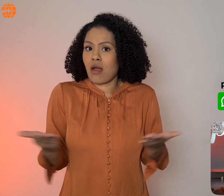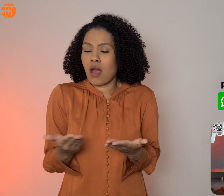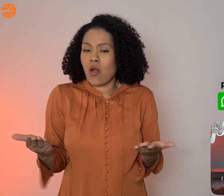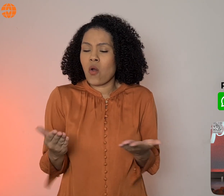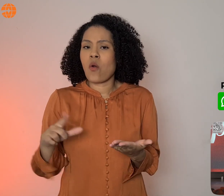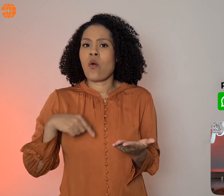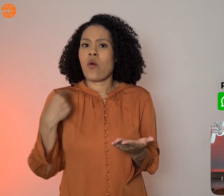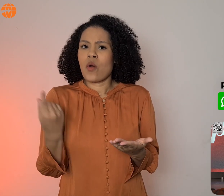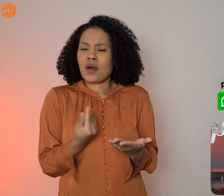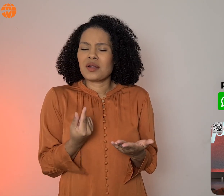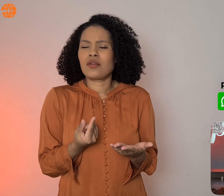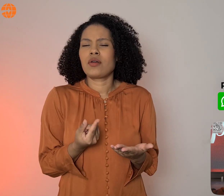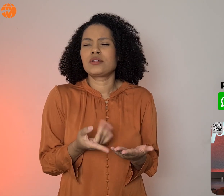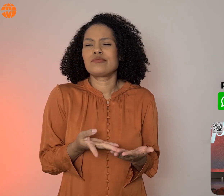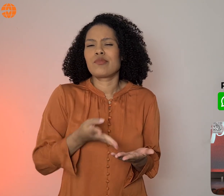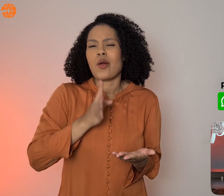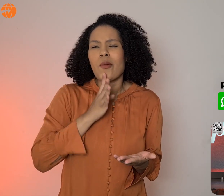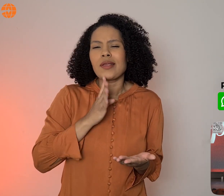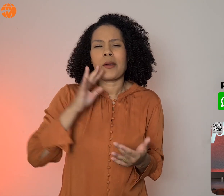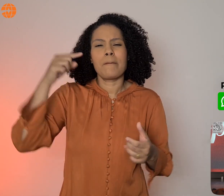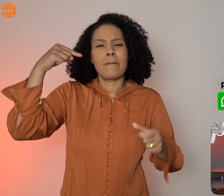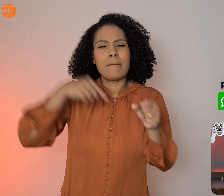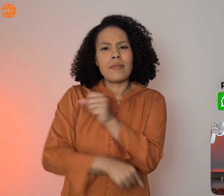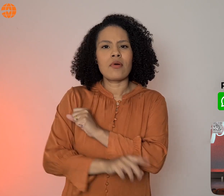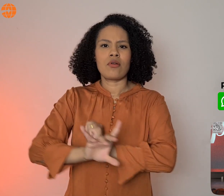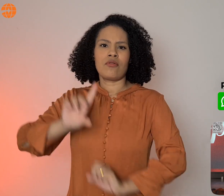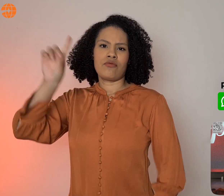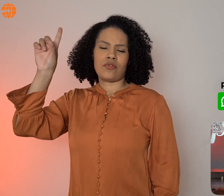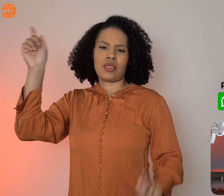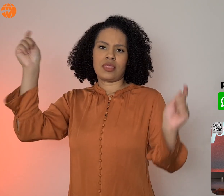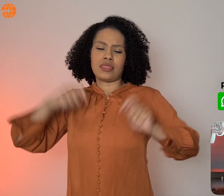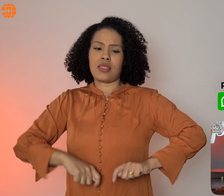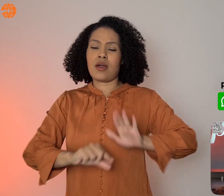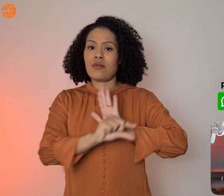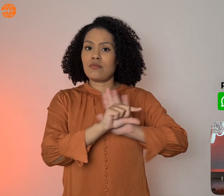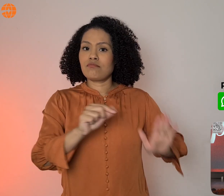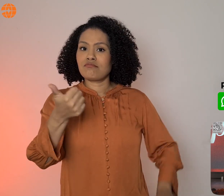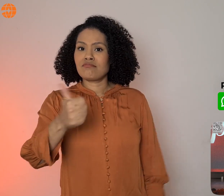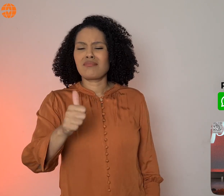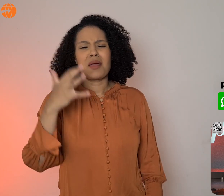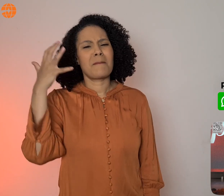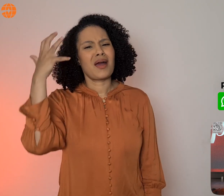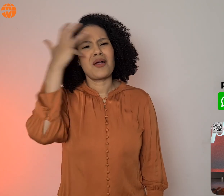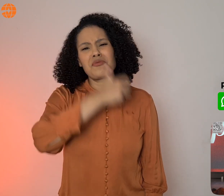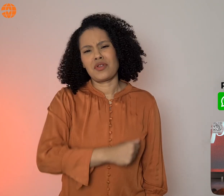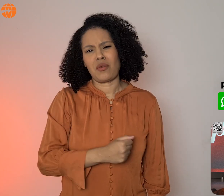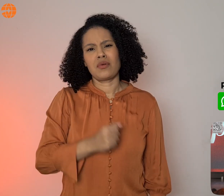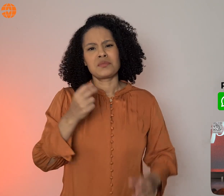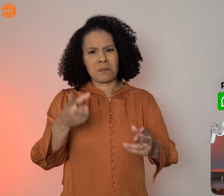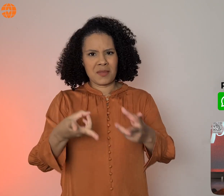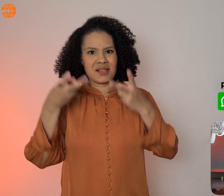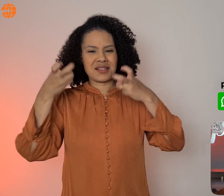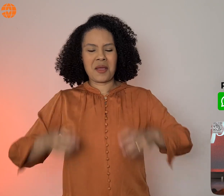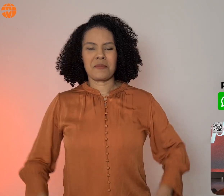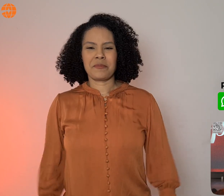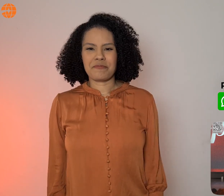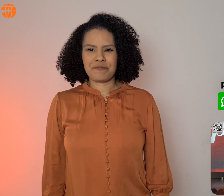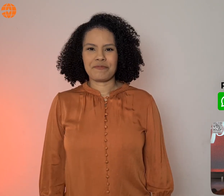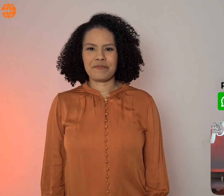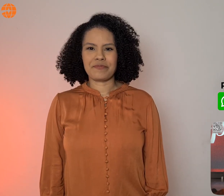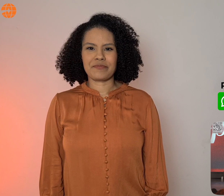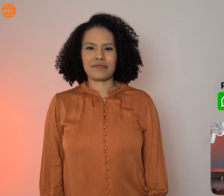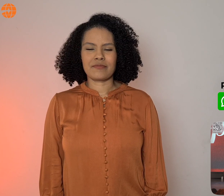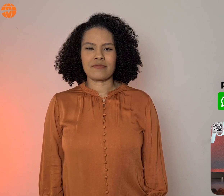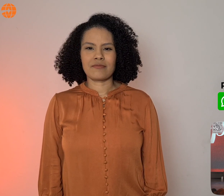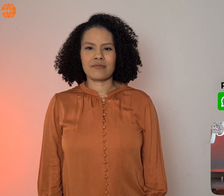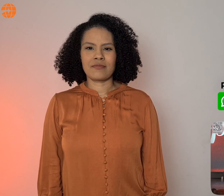vivemos desse lado aqui da cruz que nós entendemos um pouco mais até. Look at verse 11. Olha o verso 11. This is beautiful. É lindo. For as high